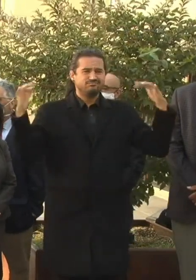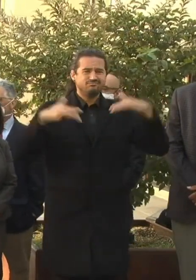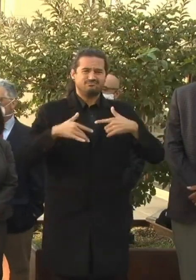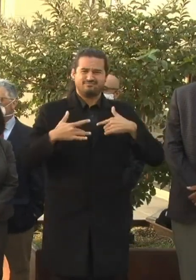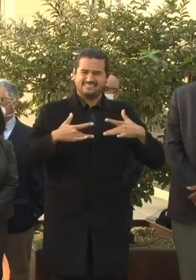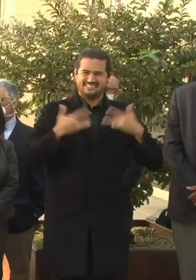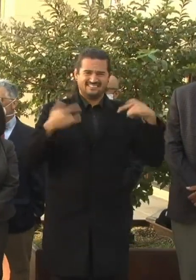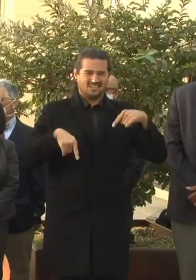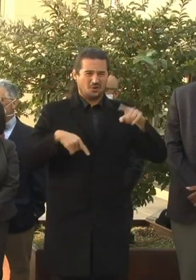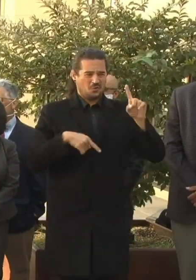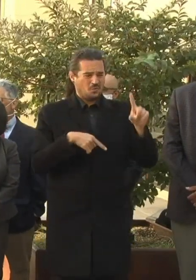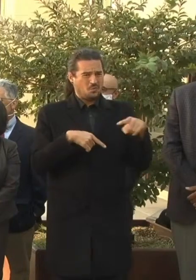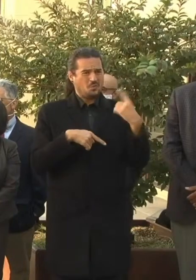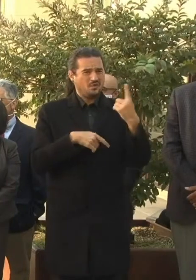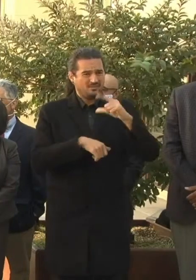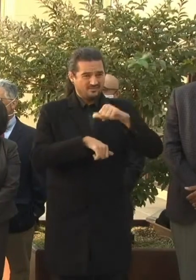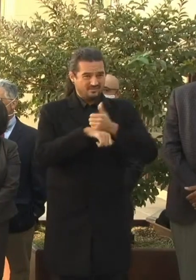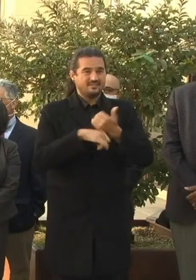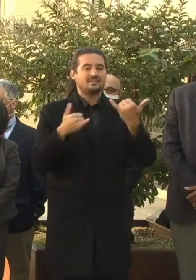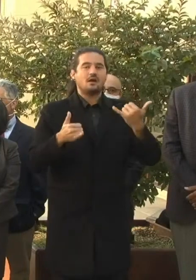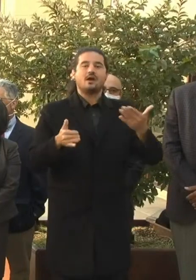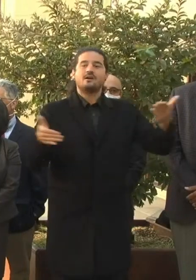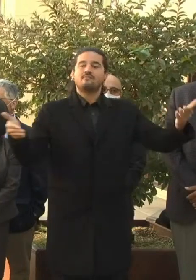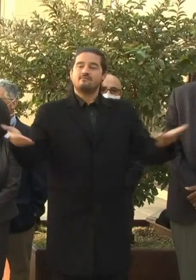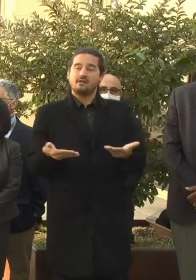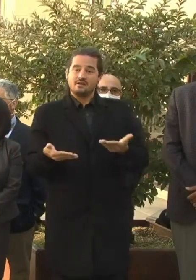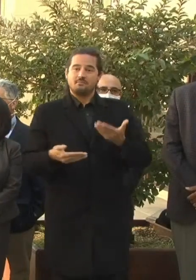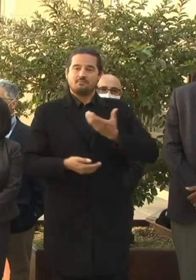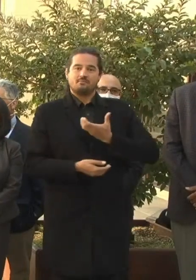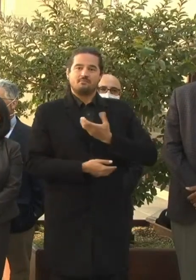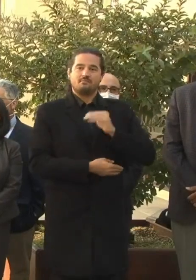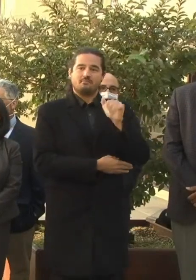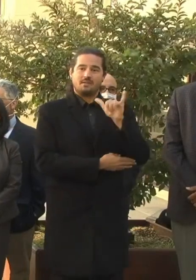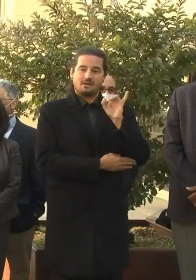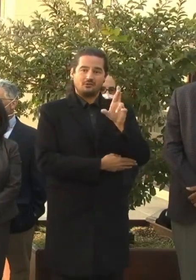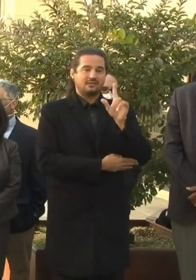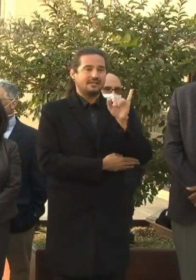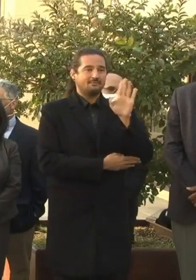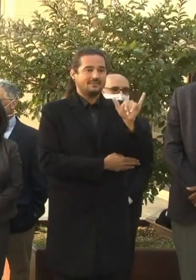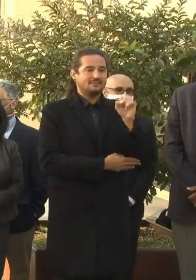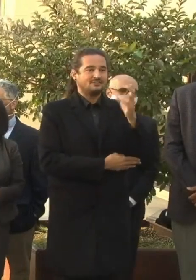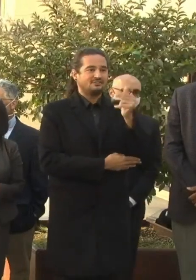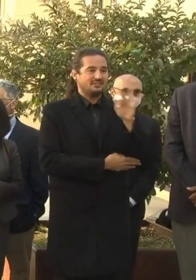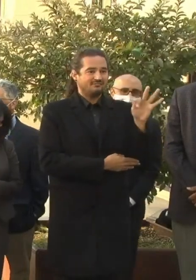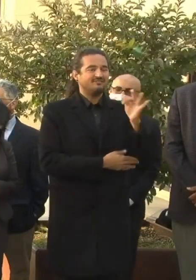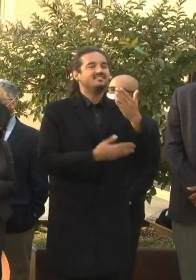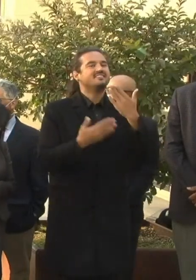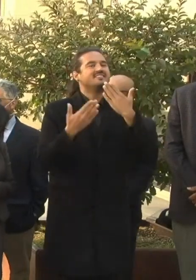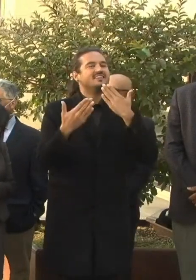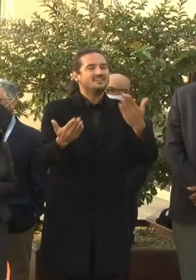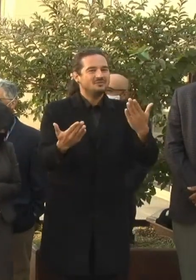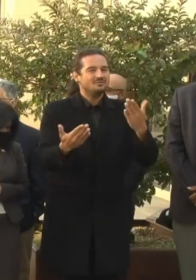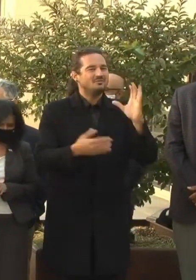Mayor Schaaf. And again, thank you for coming to Coliseum Connections.